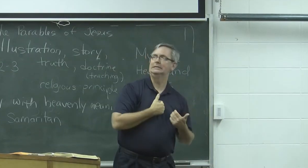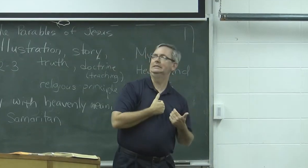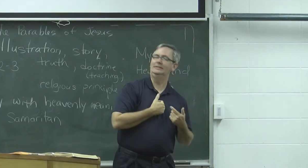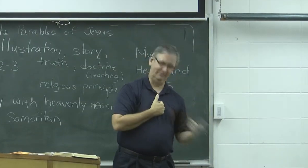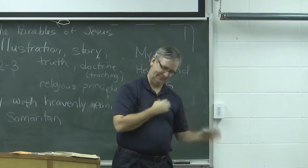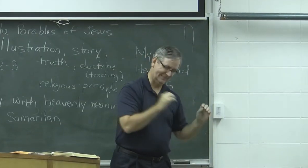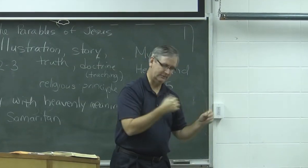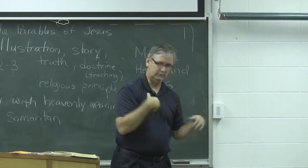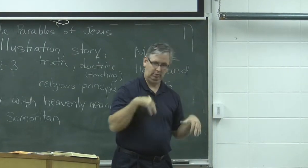class.